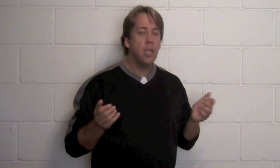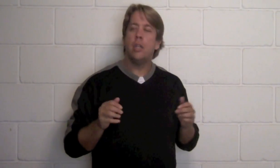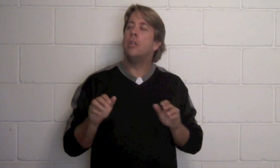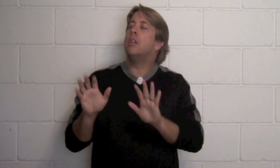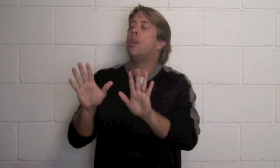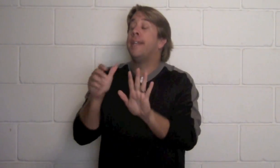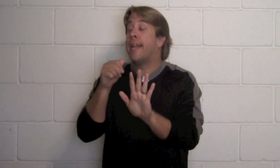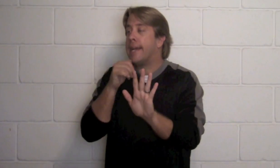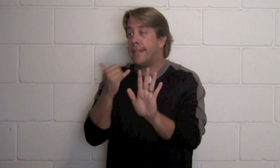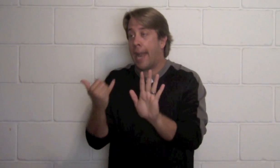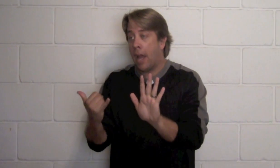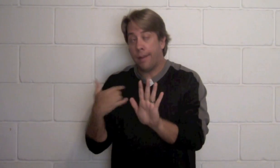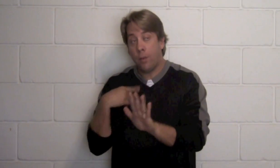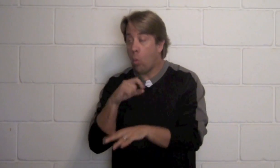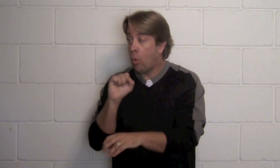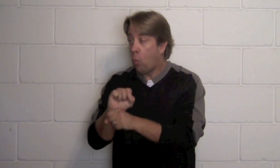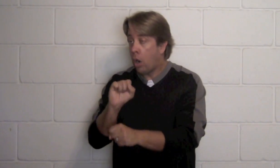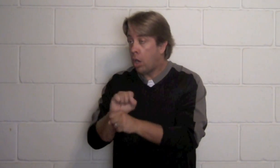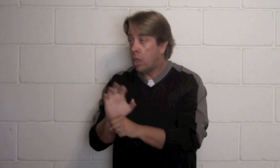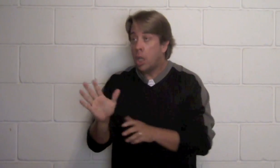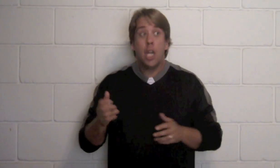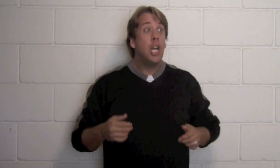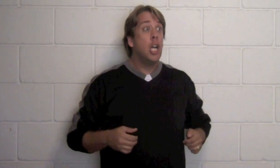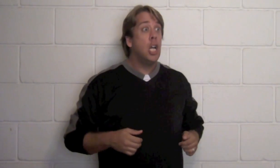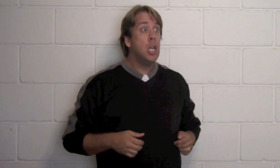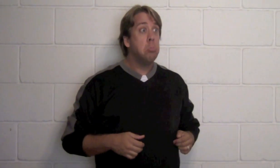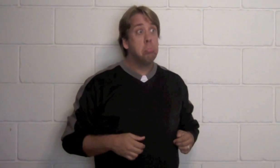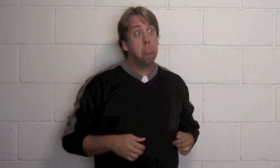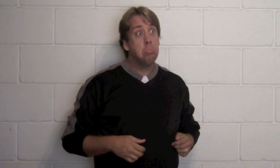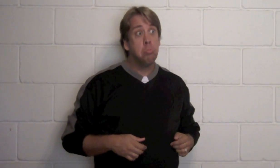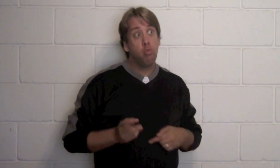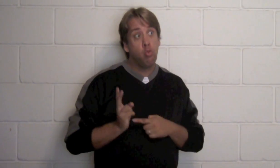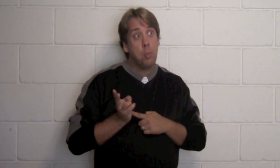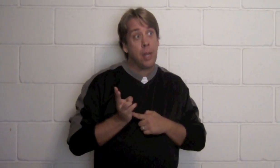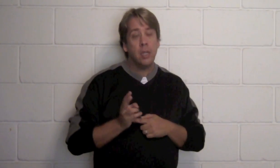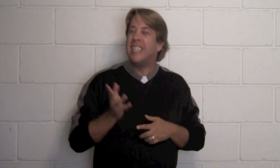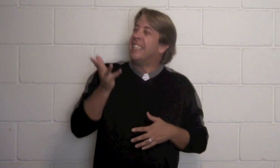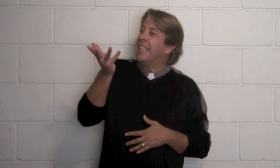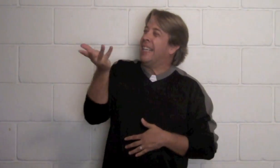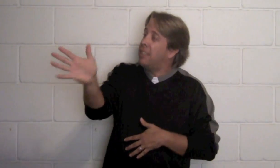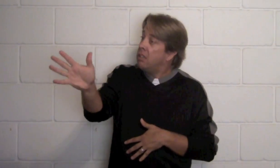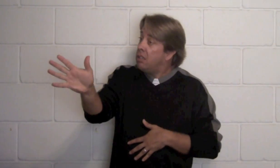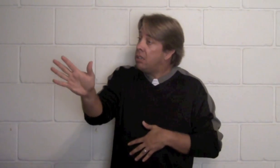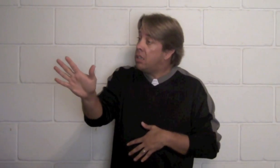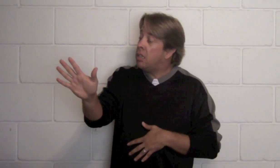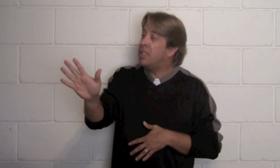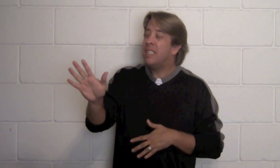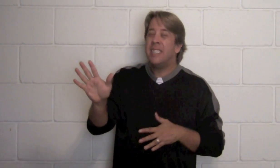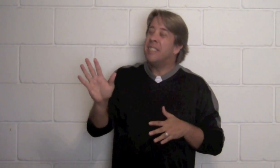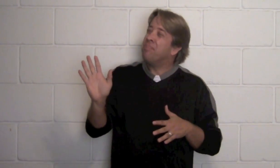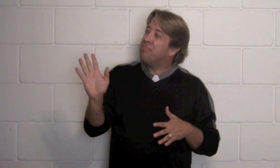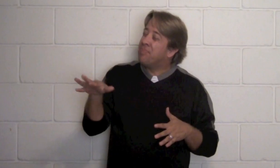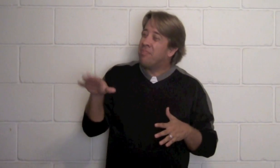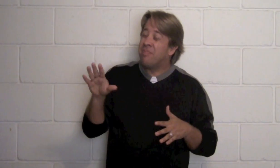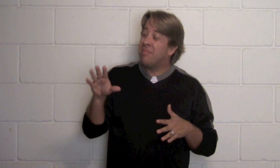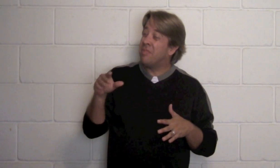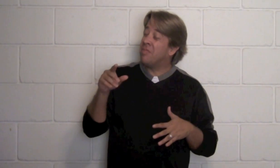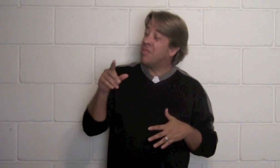naked." "No, not now. I have to go to work." Just give me 2 minutes." "Knock it off." "Honey,